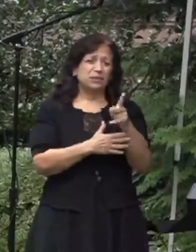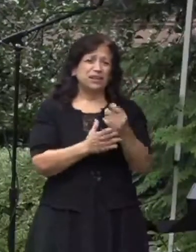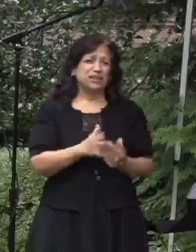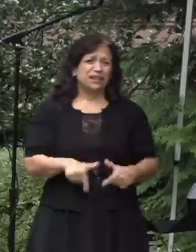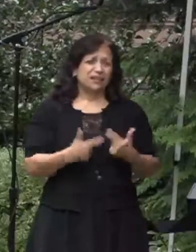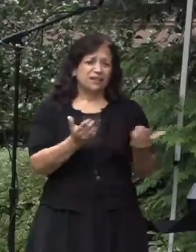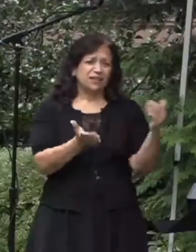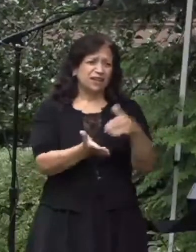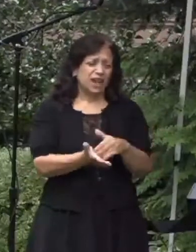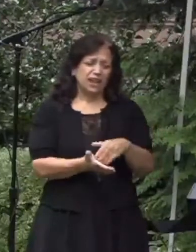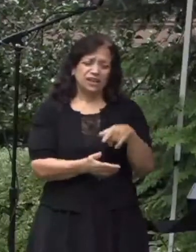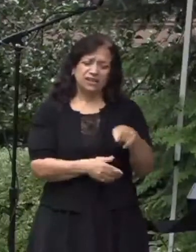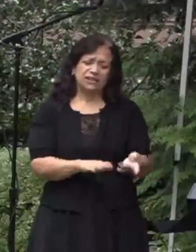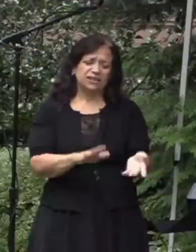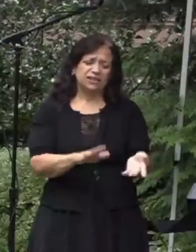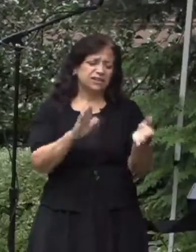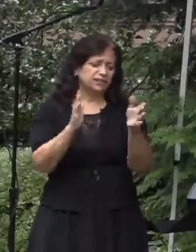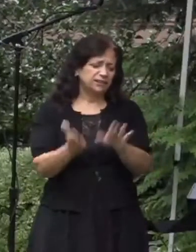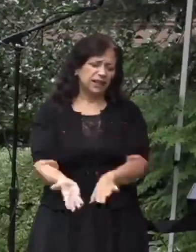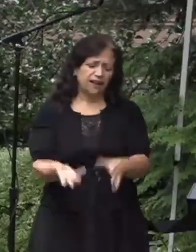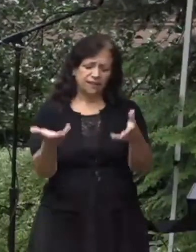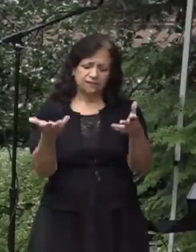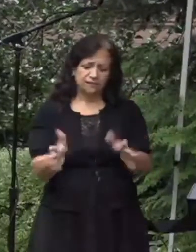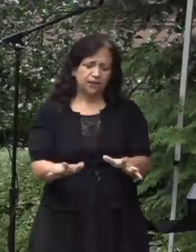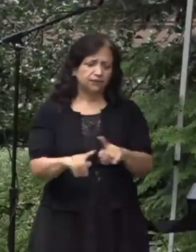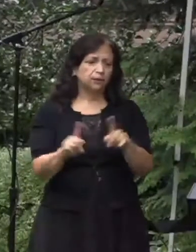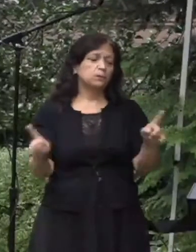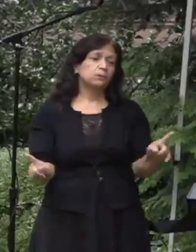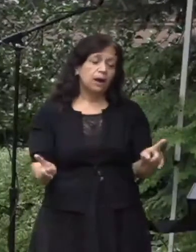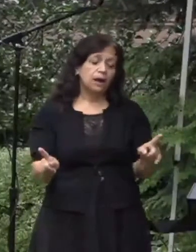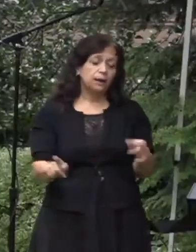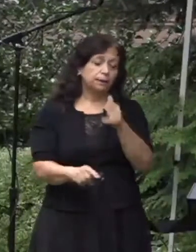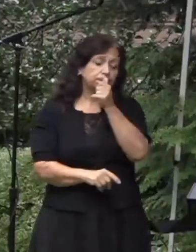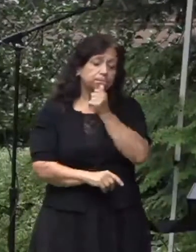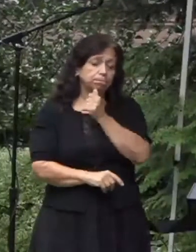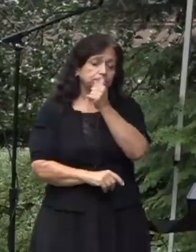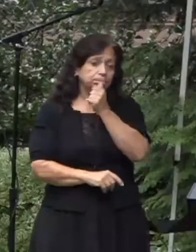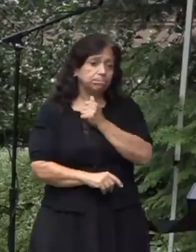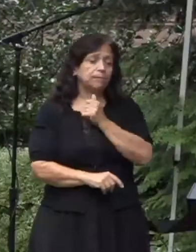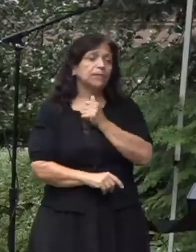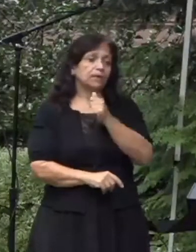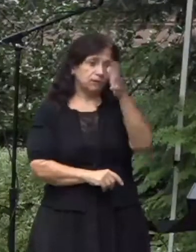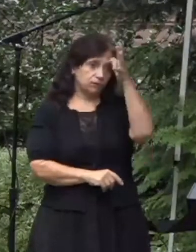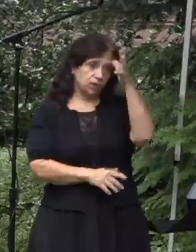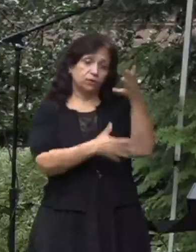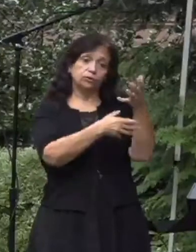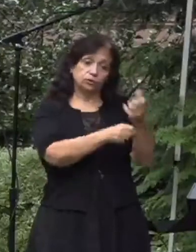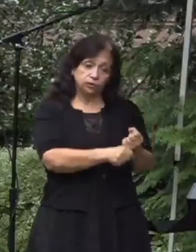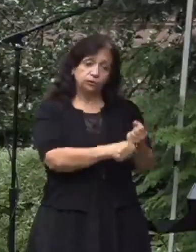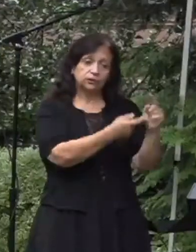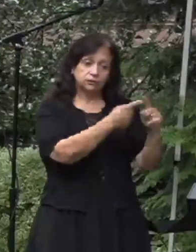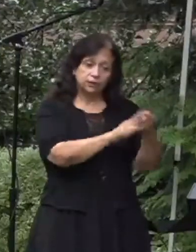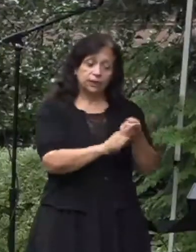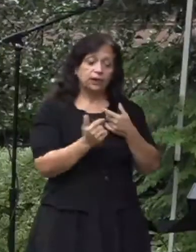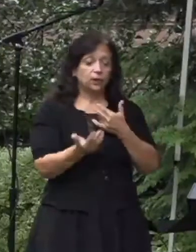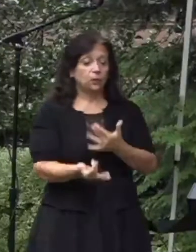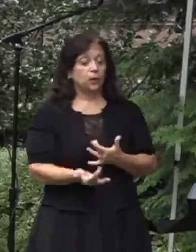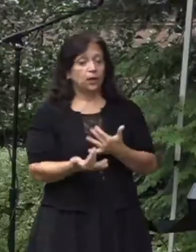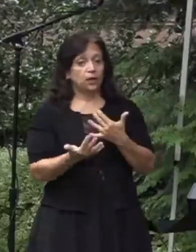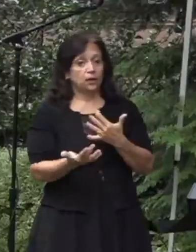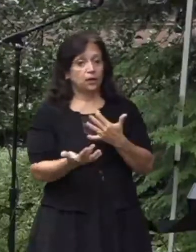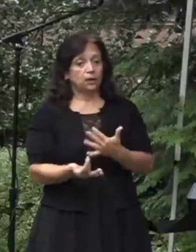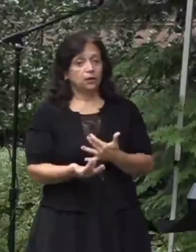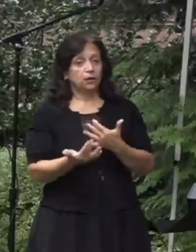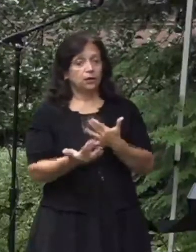That plant is dead." But nevertheless, my father trusted and waited.